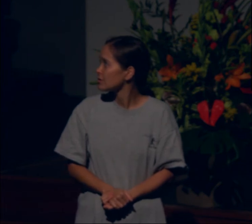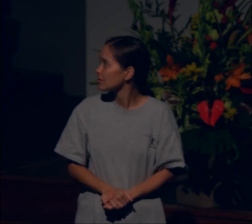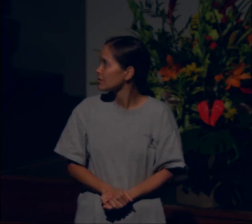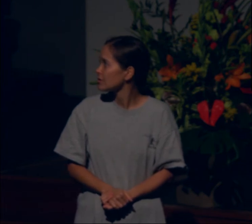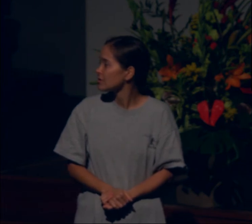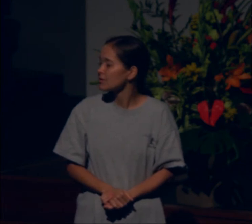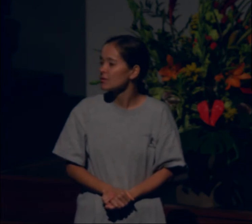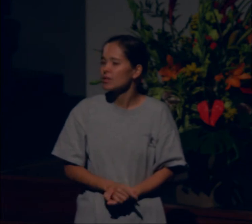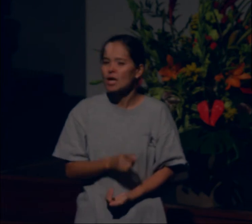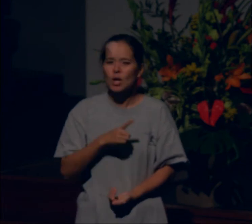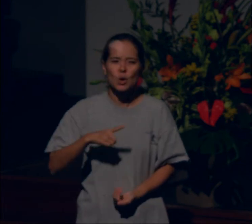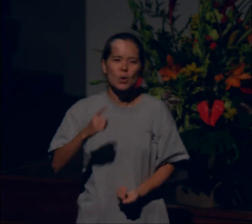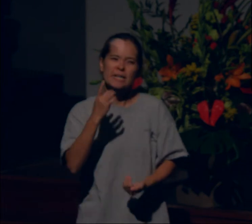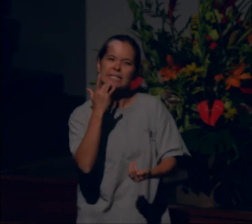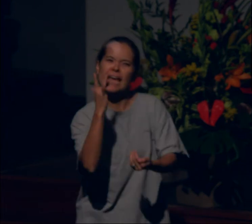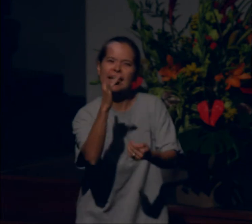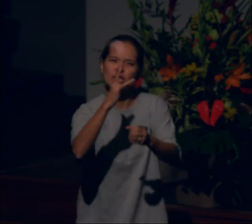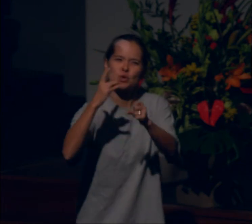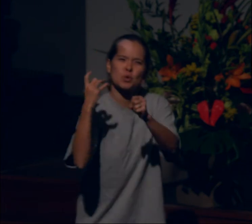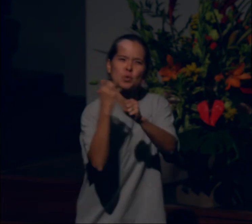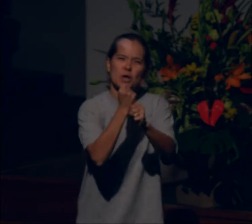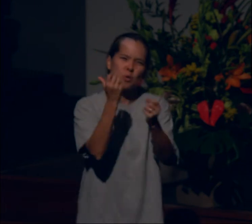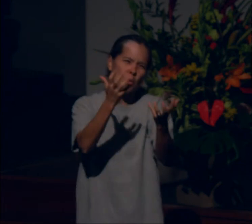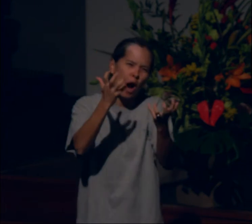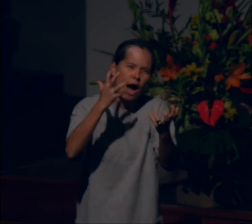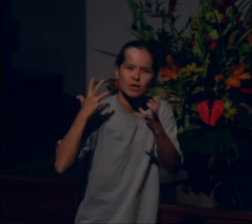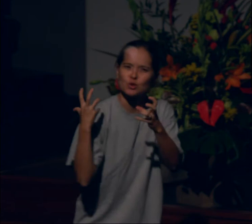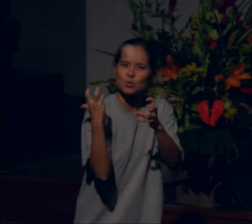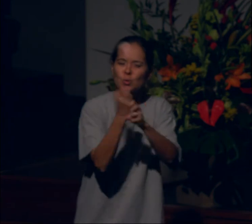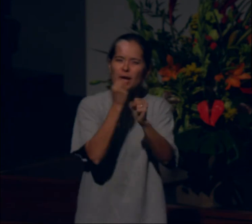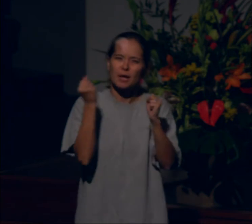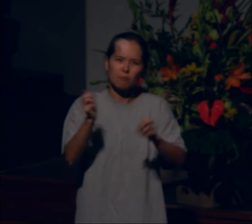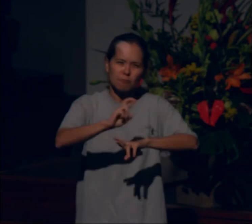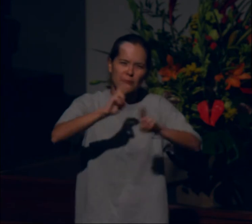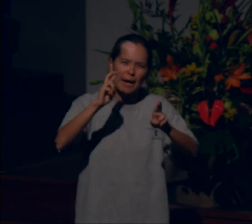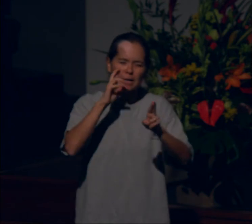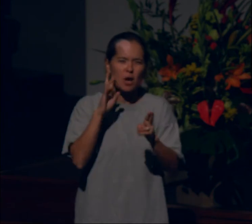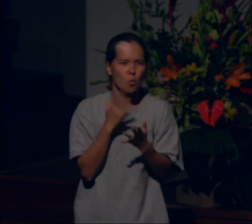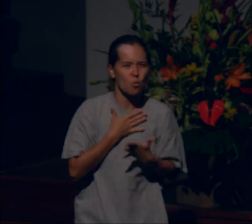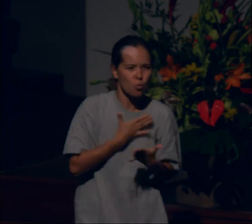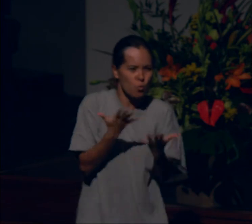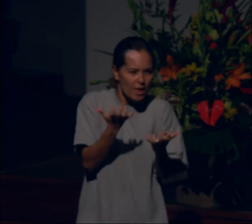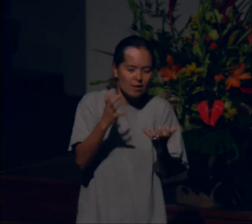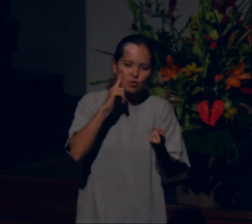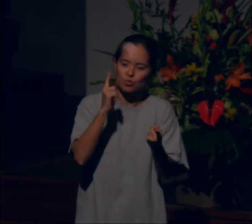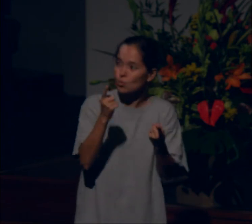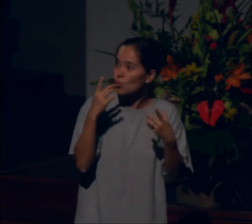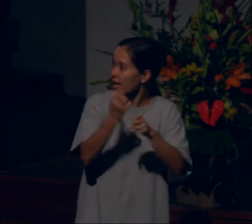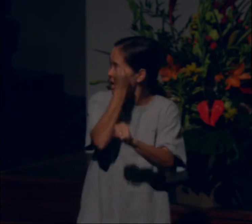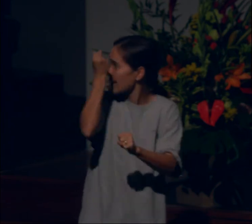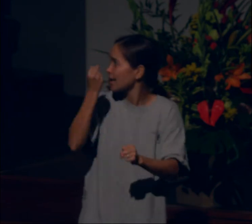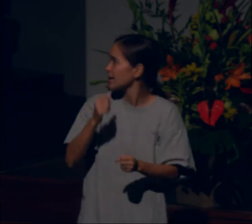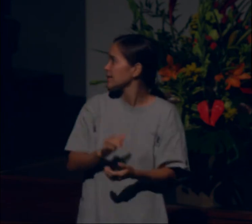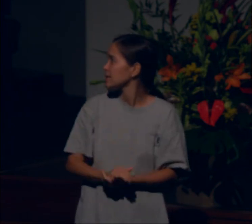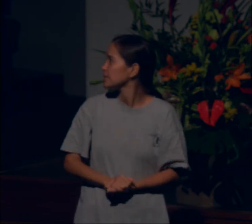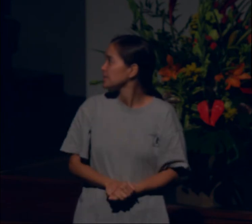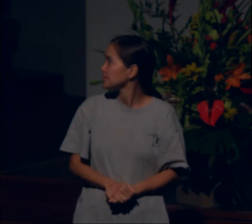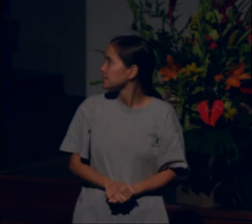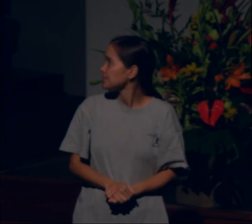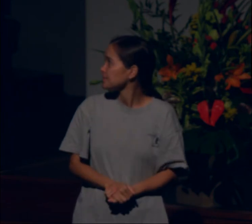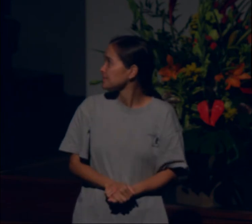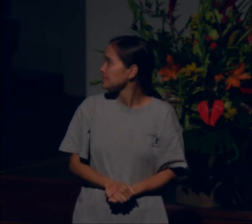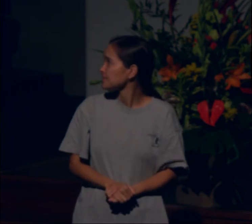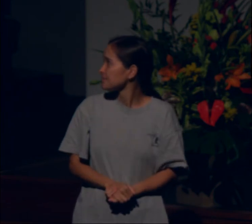You have to taste to win, want to win, and above all else, have the will to win. That's how winning is done. Let me hear it.